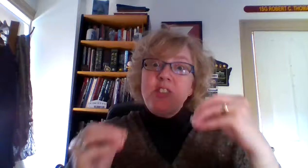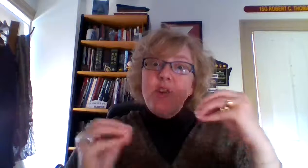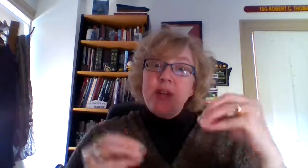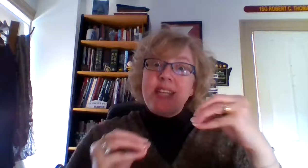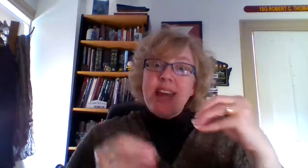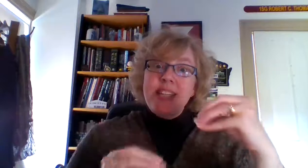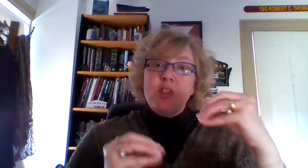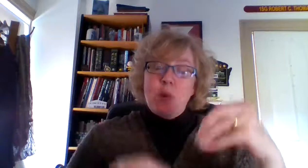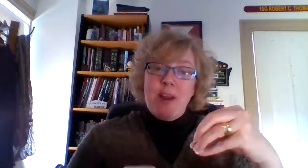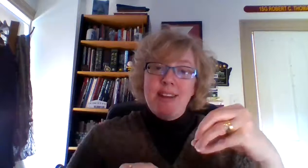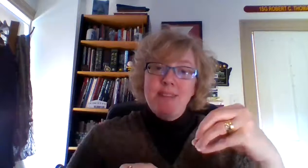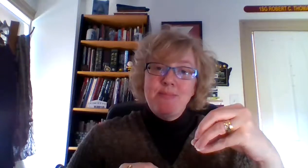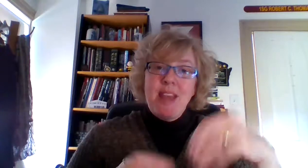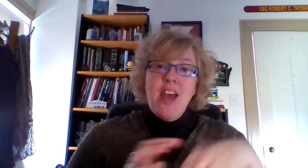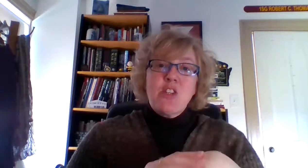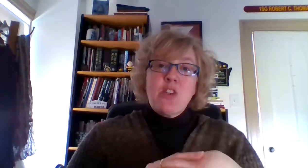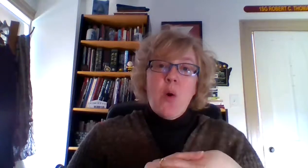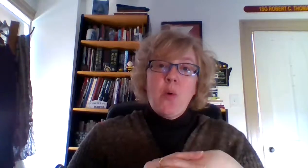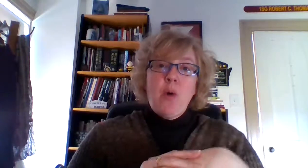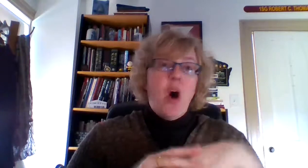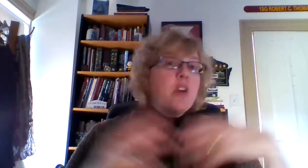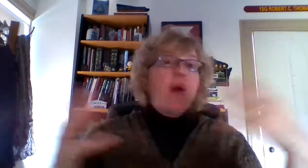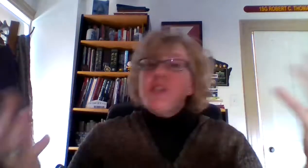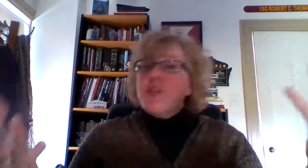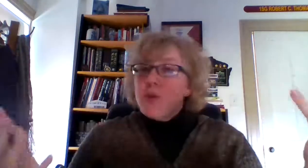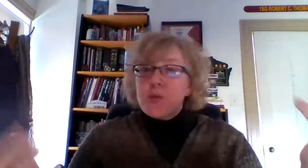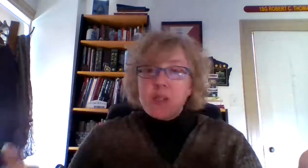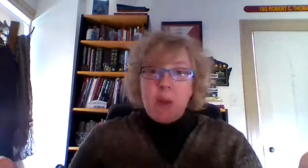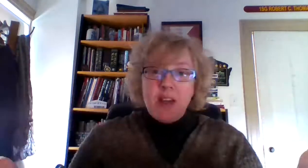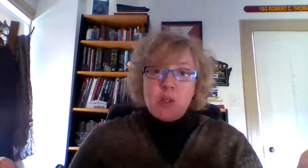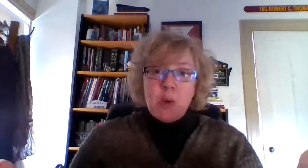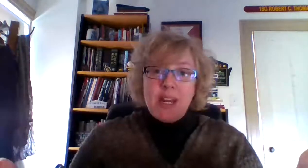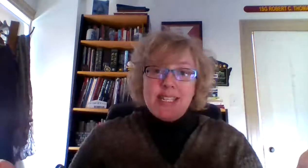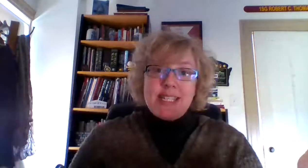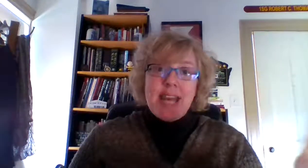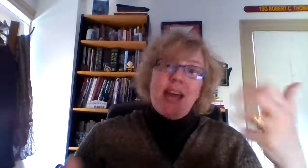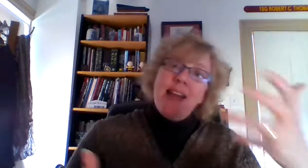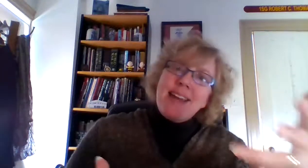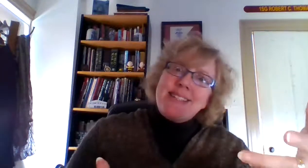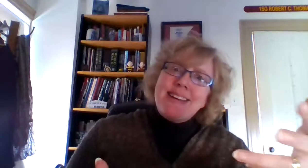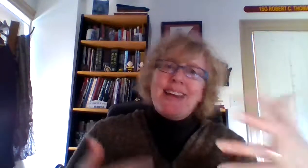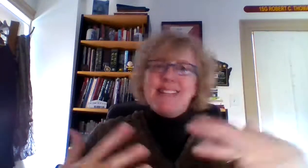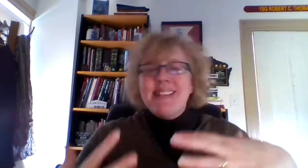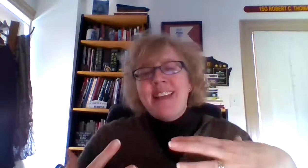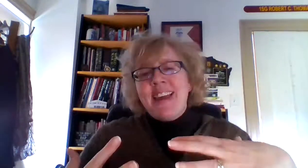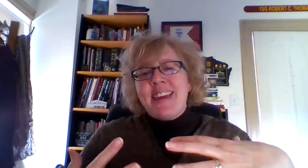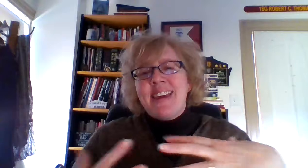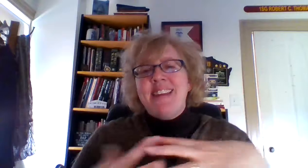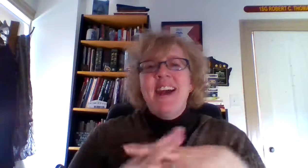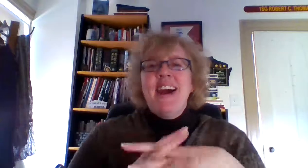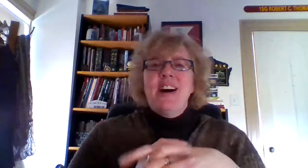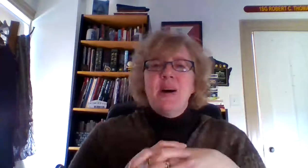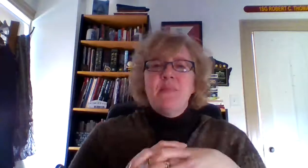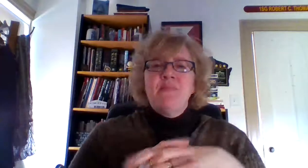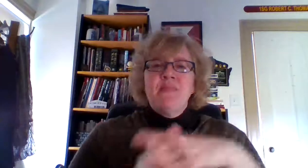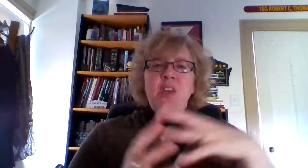your attendance grade. So all you have to do is respond to it and say, I liked it, I didn't like it. You